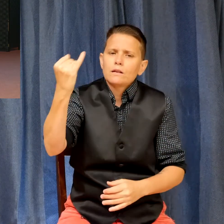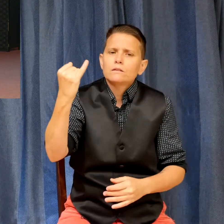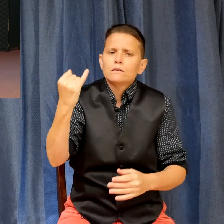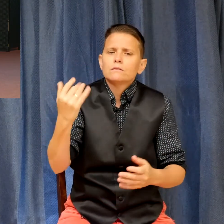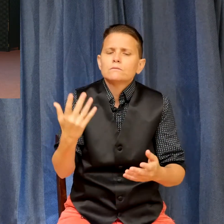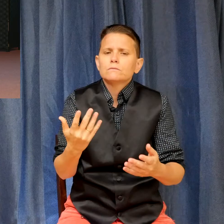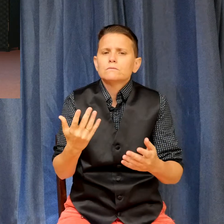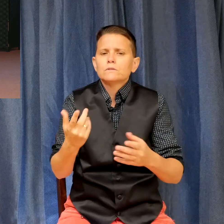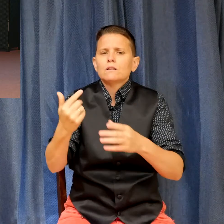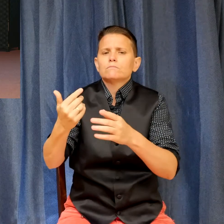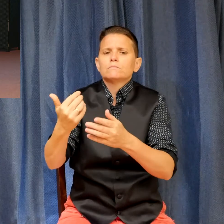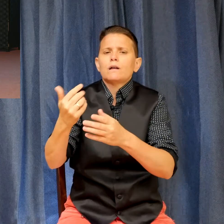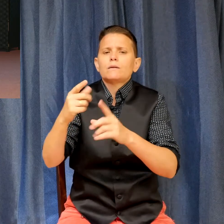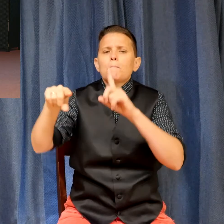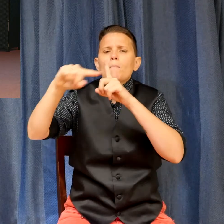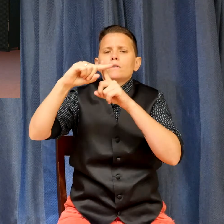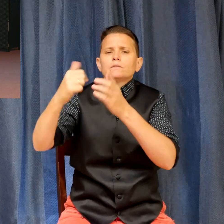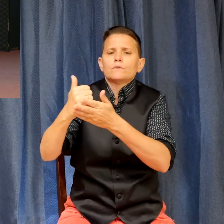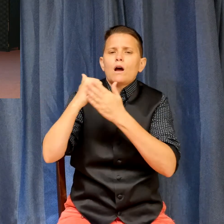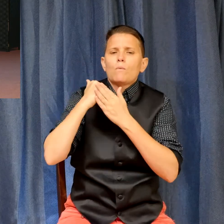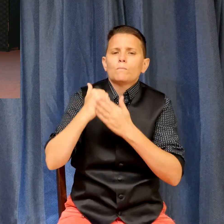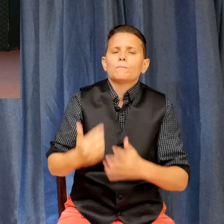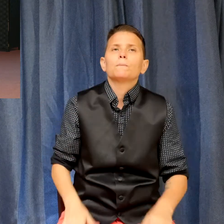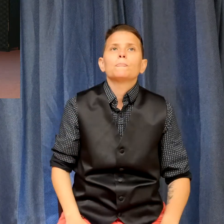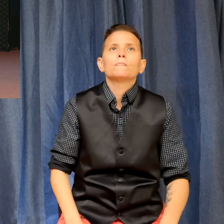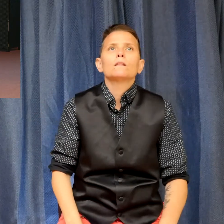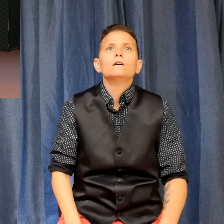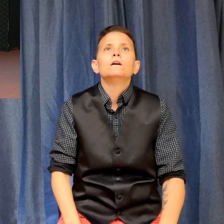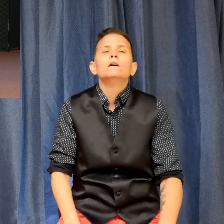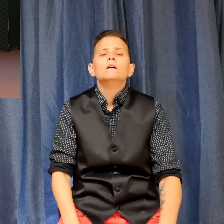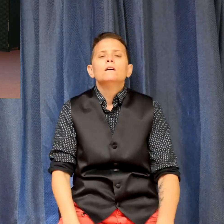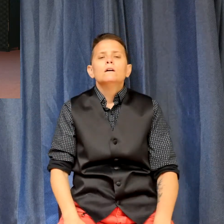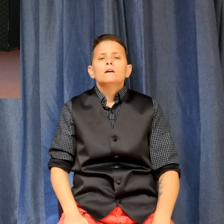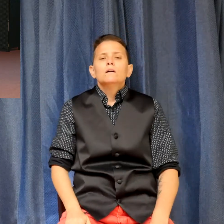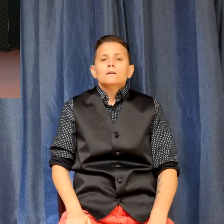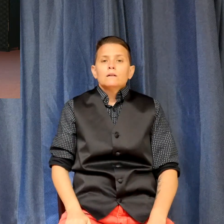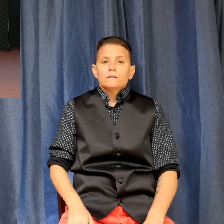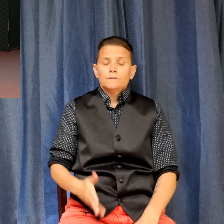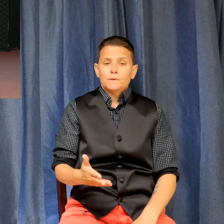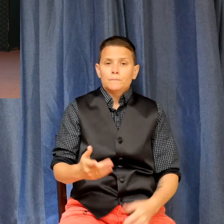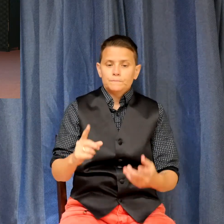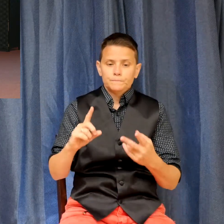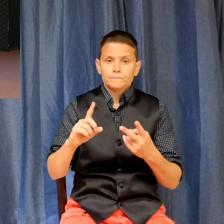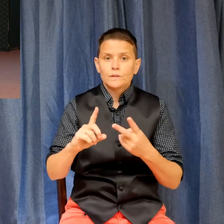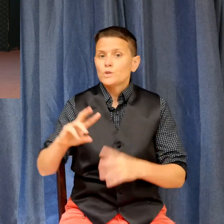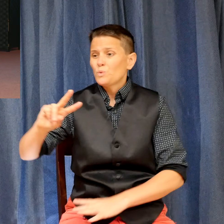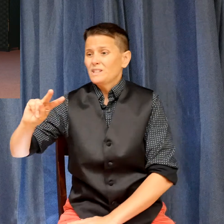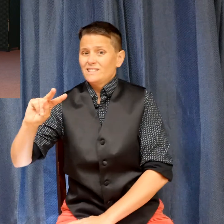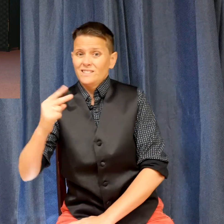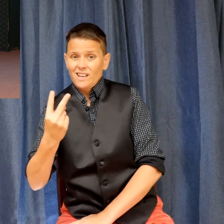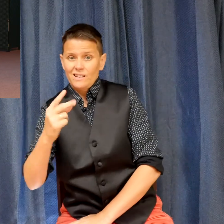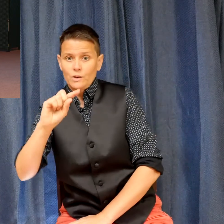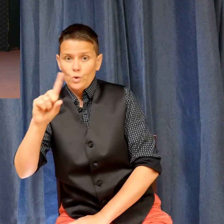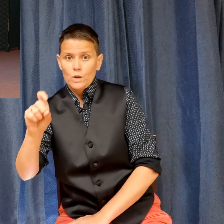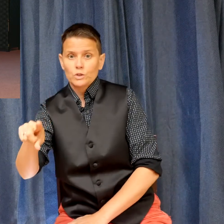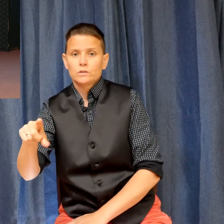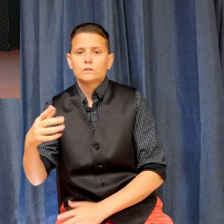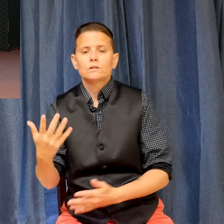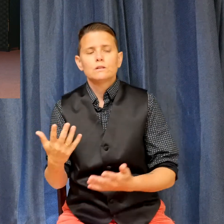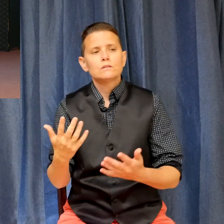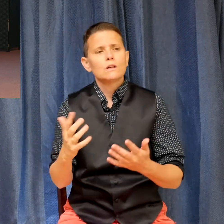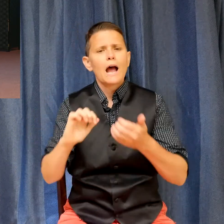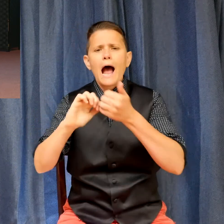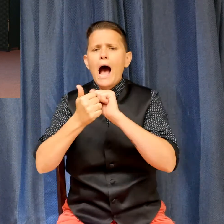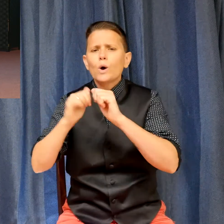one goes about creating a God Squad, especially virtually, and how do you go about choosing those people, and